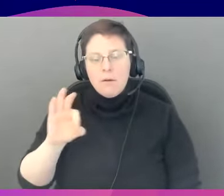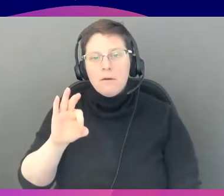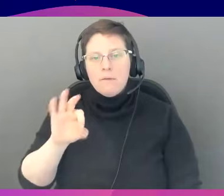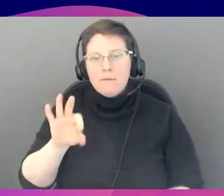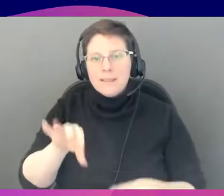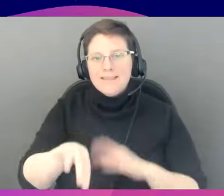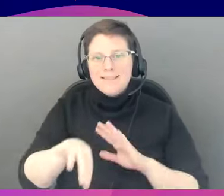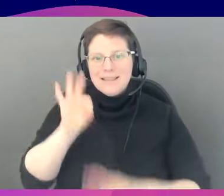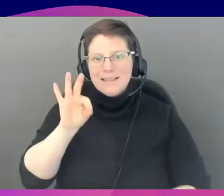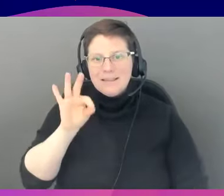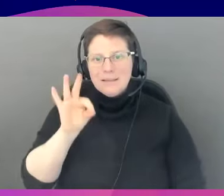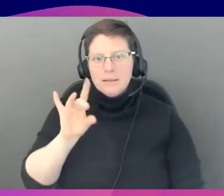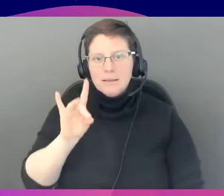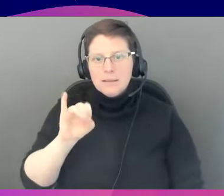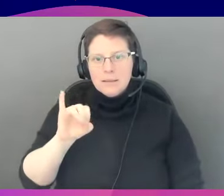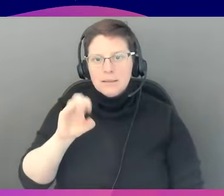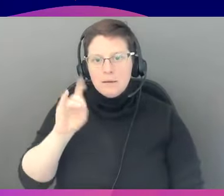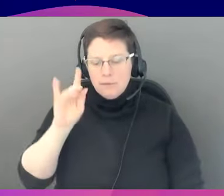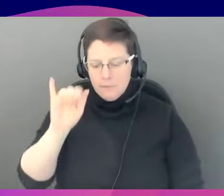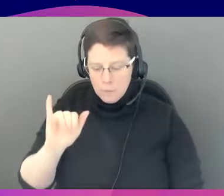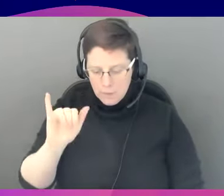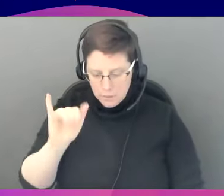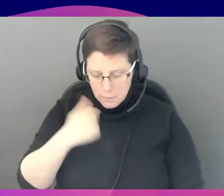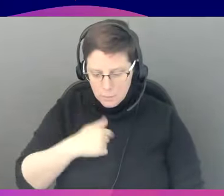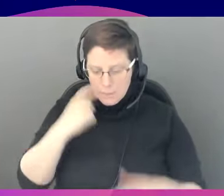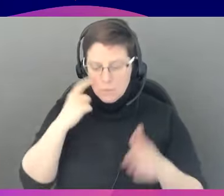gender-based violence on oppressed communities.